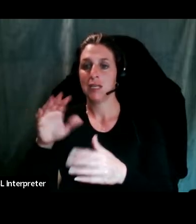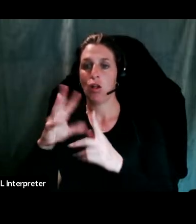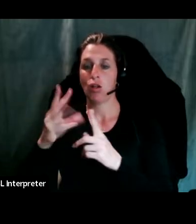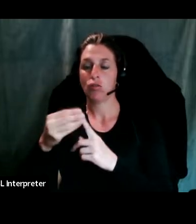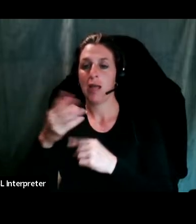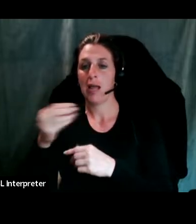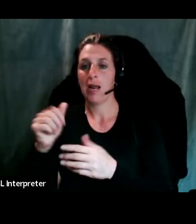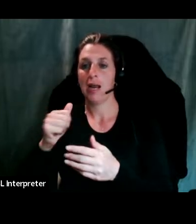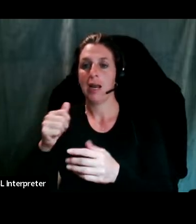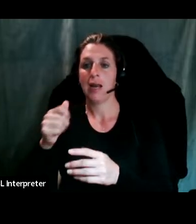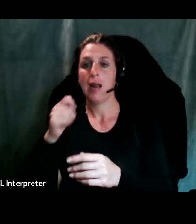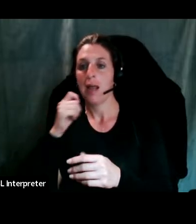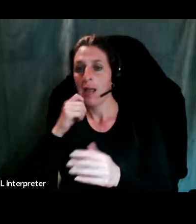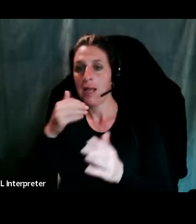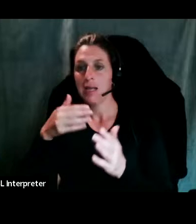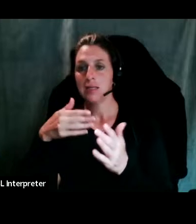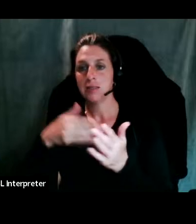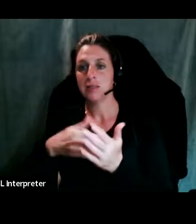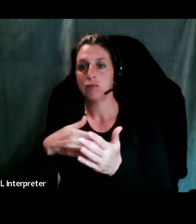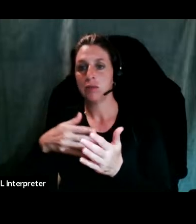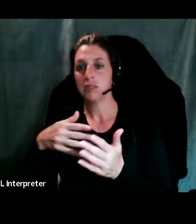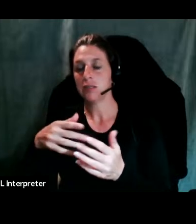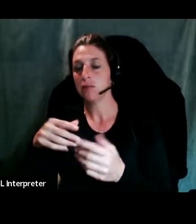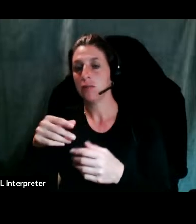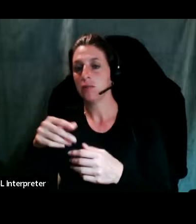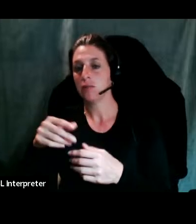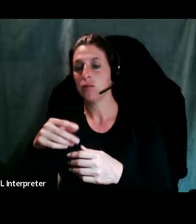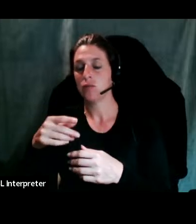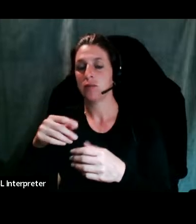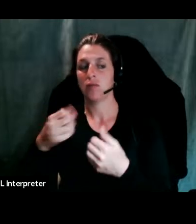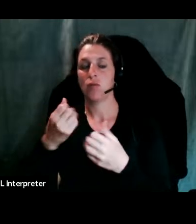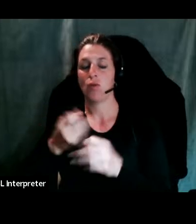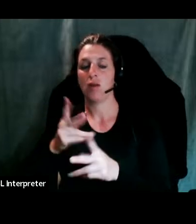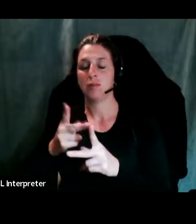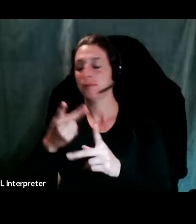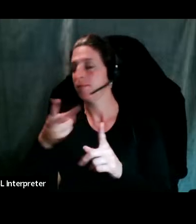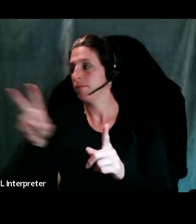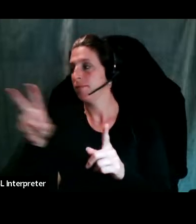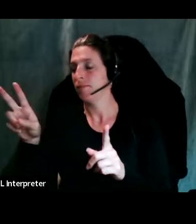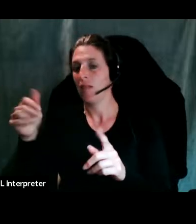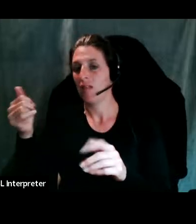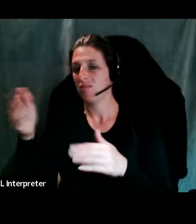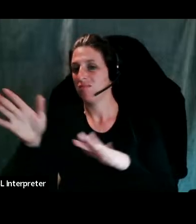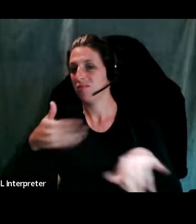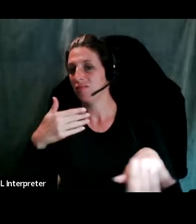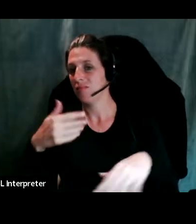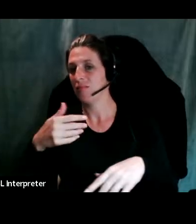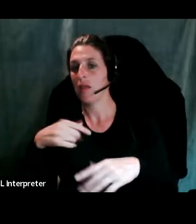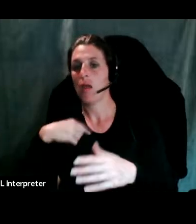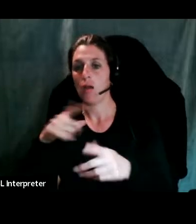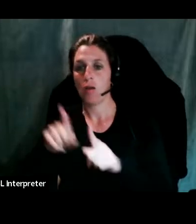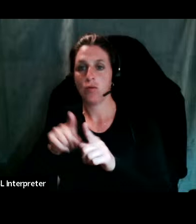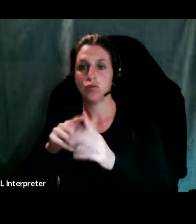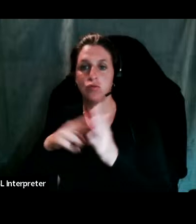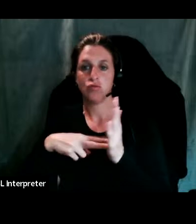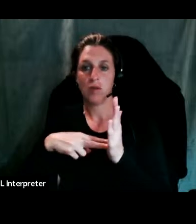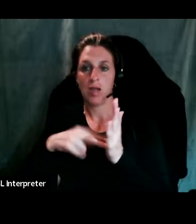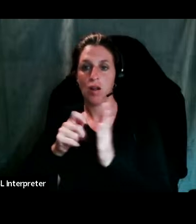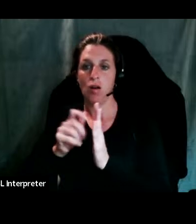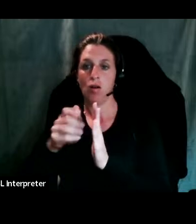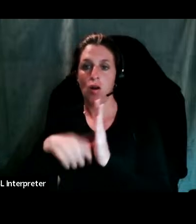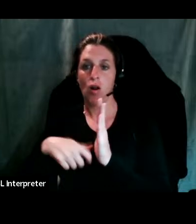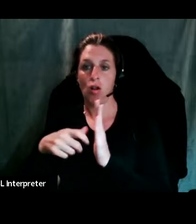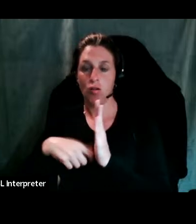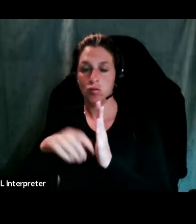turned a lot of people away. I've also read articles written by Shane and Joe, and I agree with